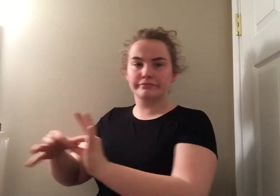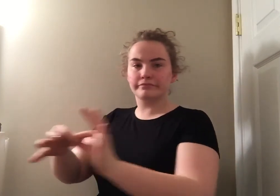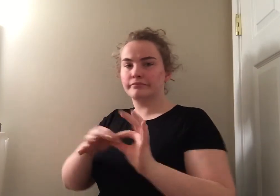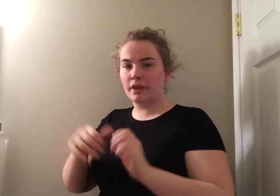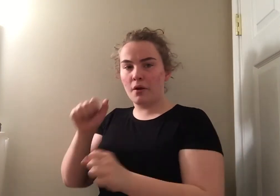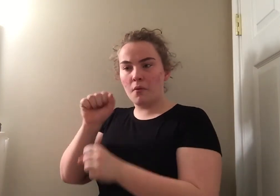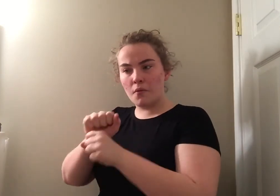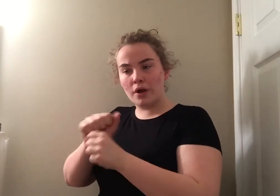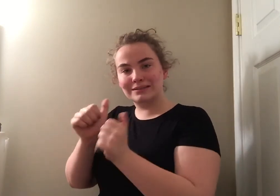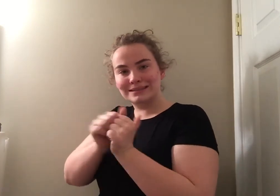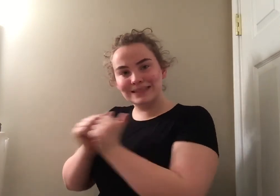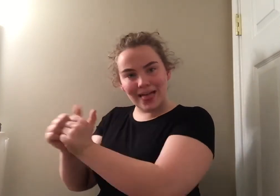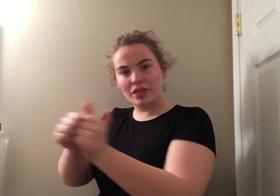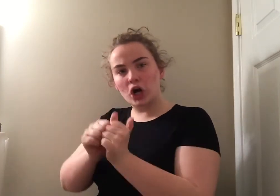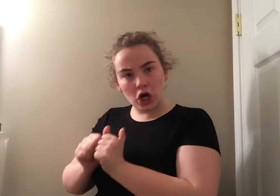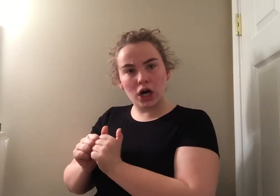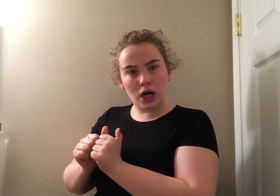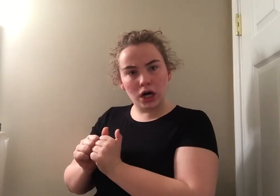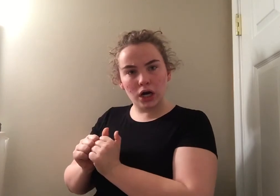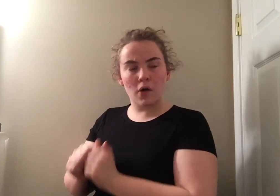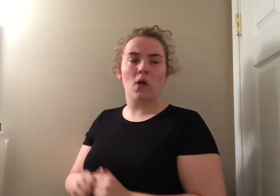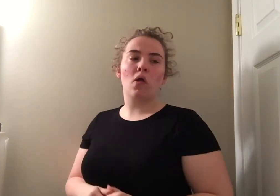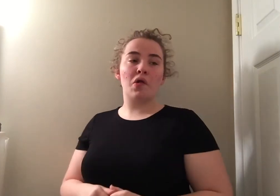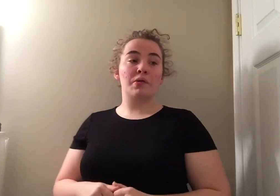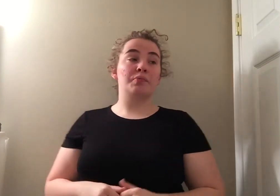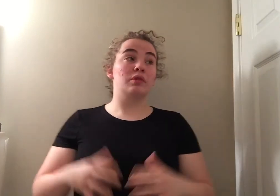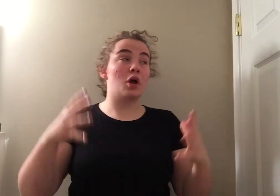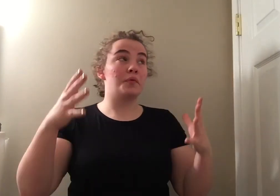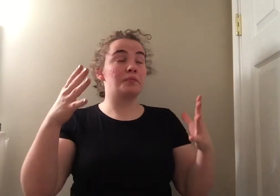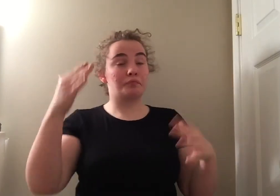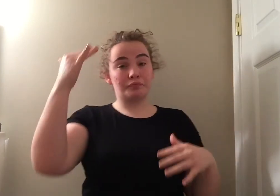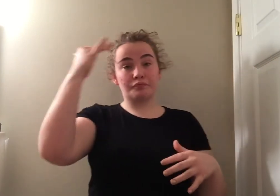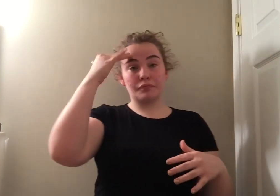together. So we learn prefixes, right? So the prefix un means what?